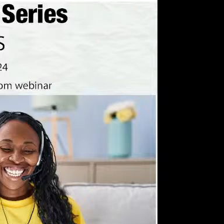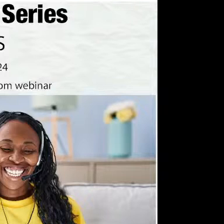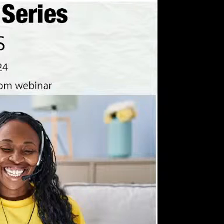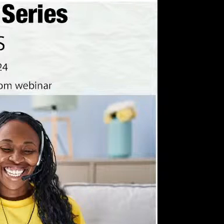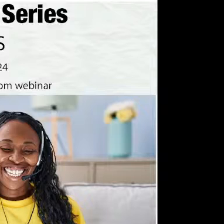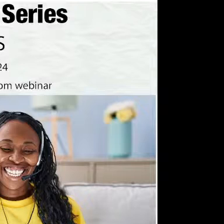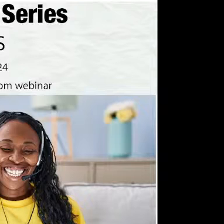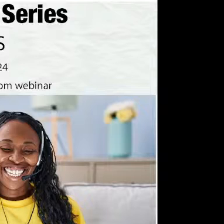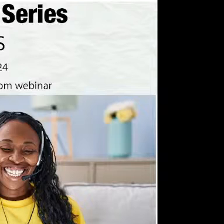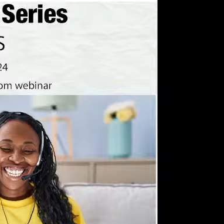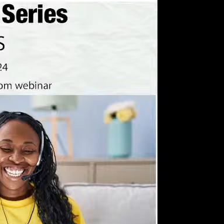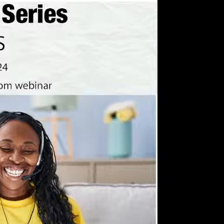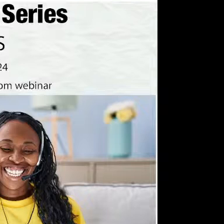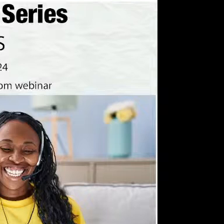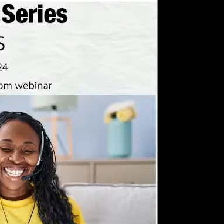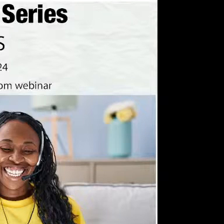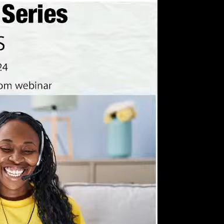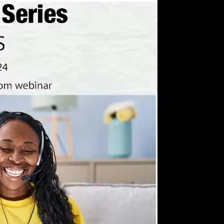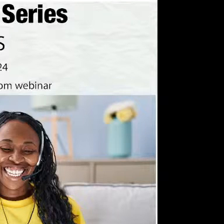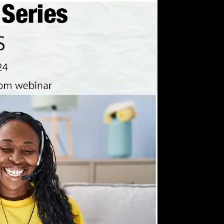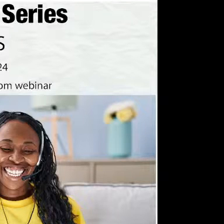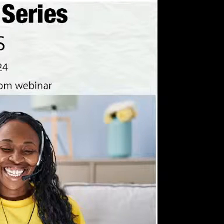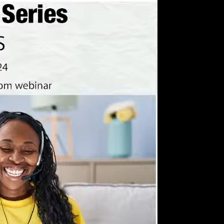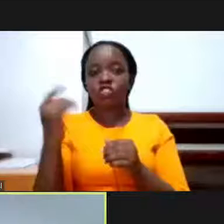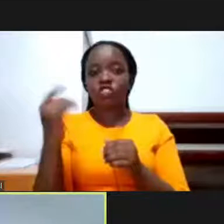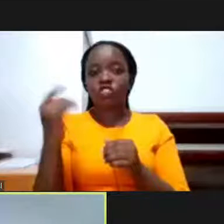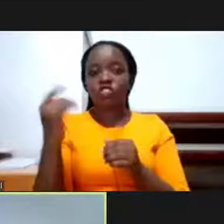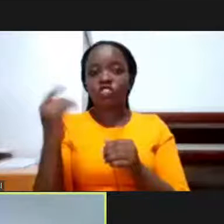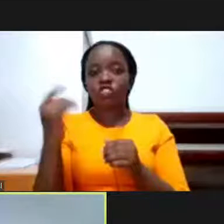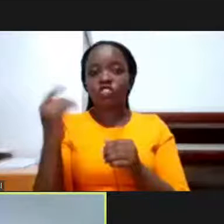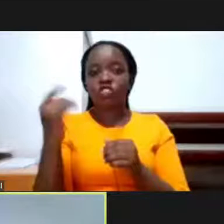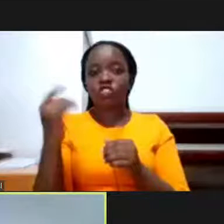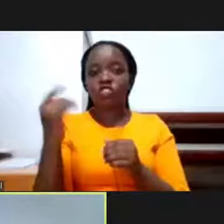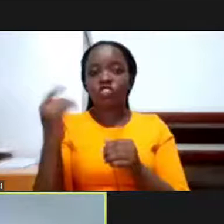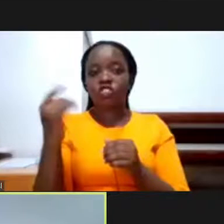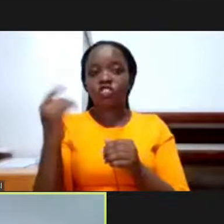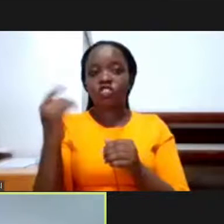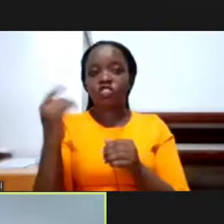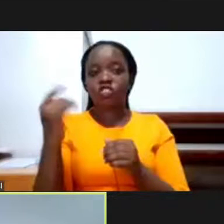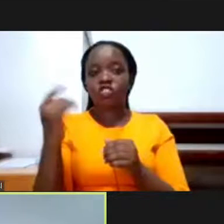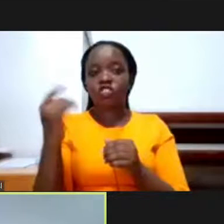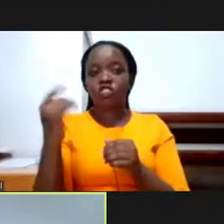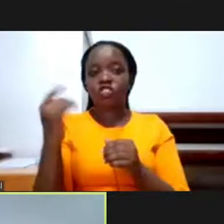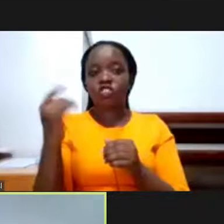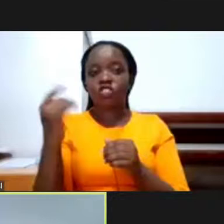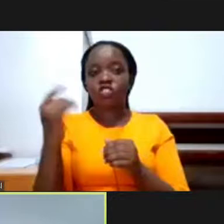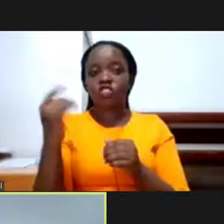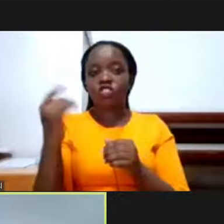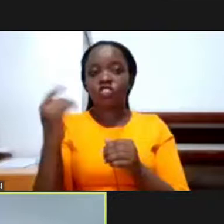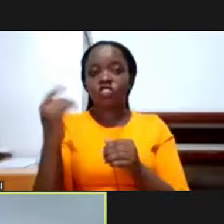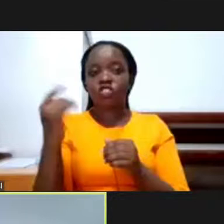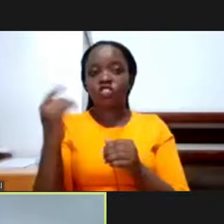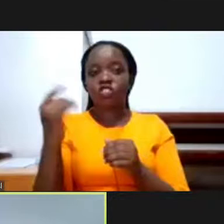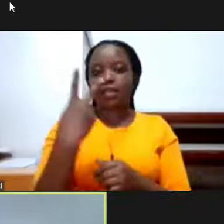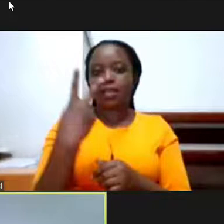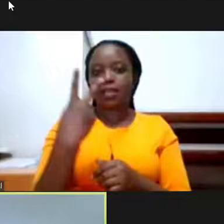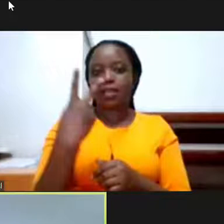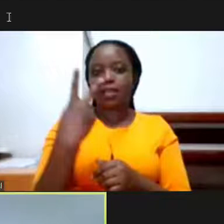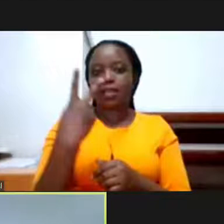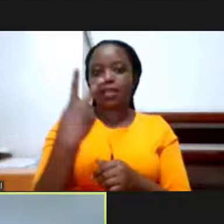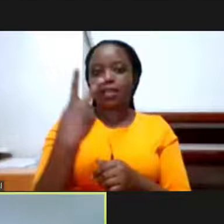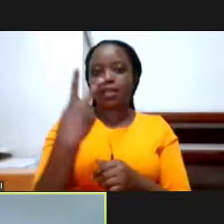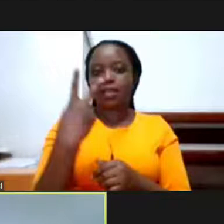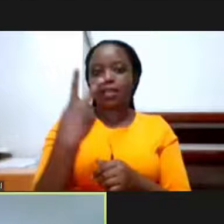ID, and the second branch will have a 01. Probably if you have 4 branches, the third branch will have a 02, and the last branch will have a